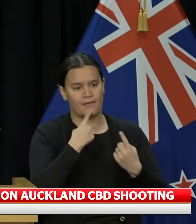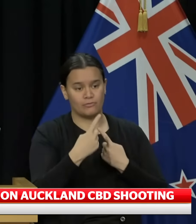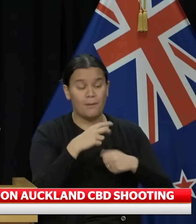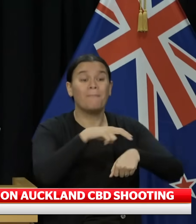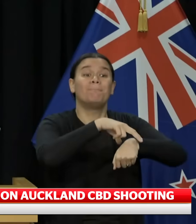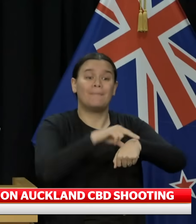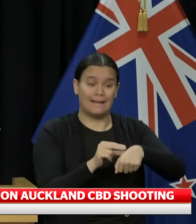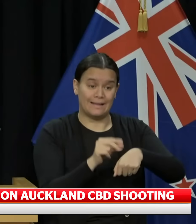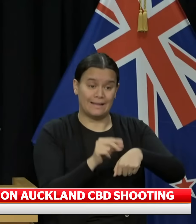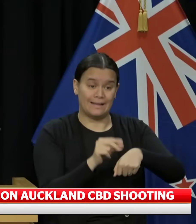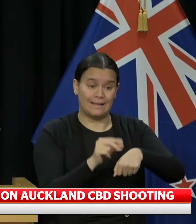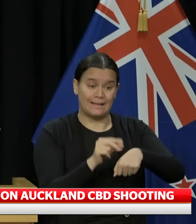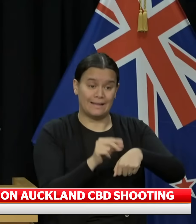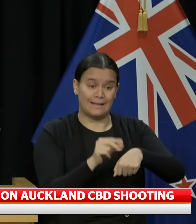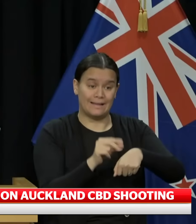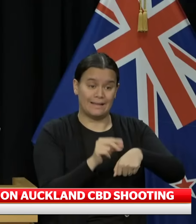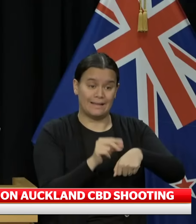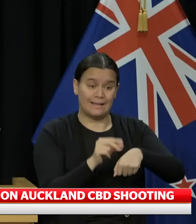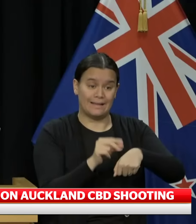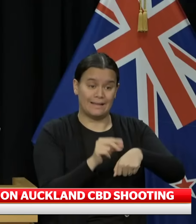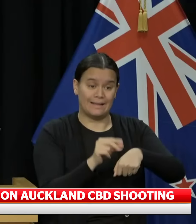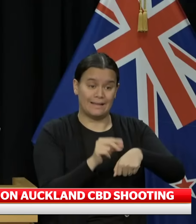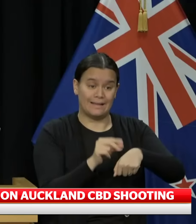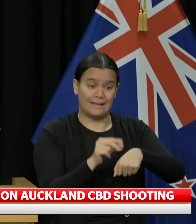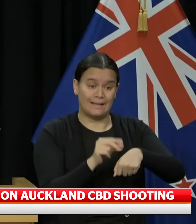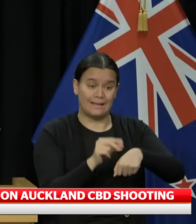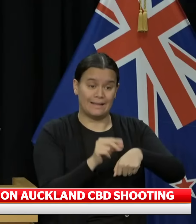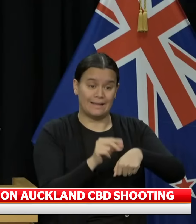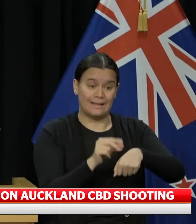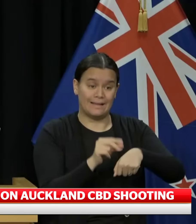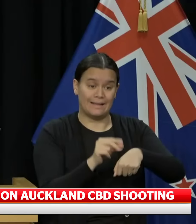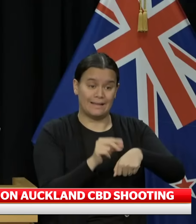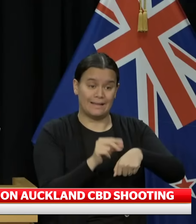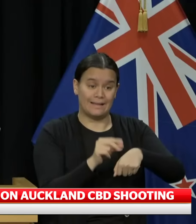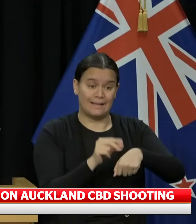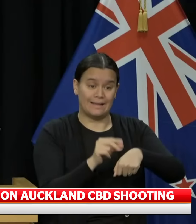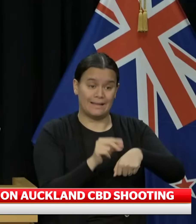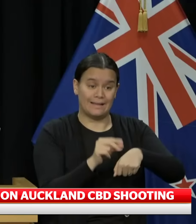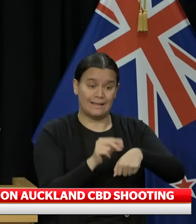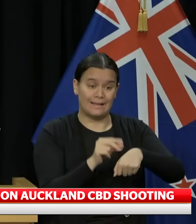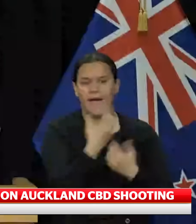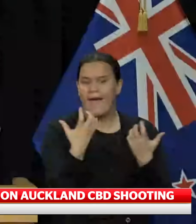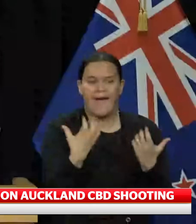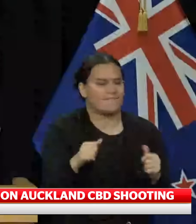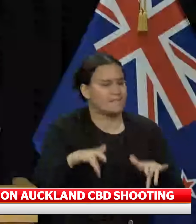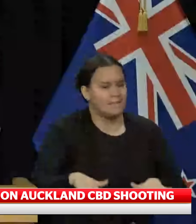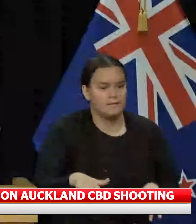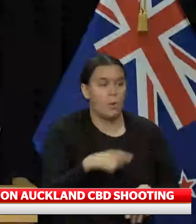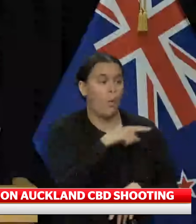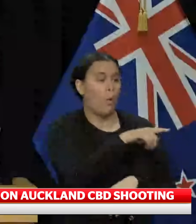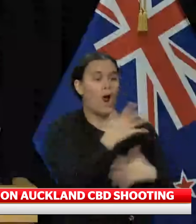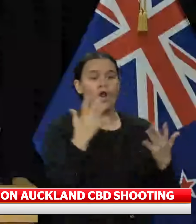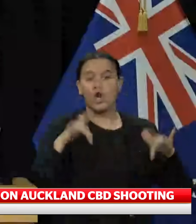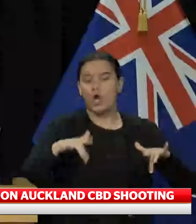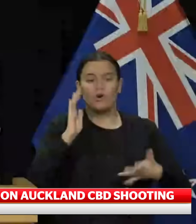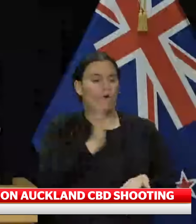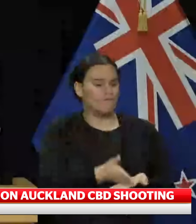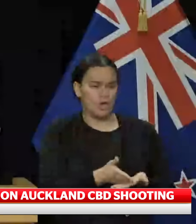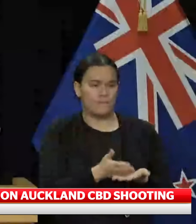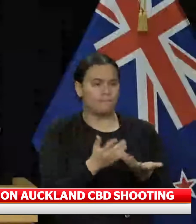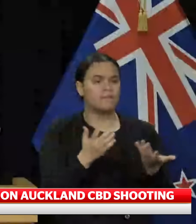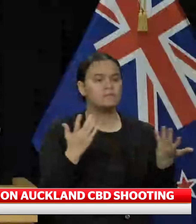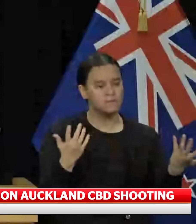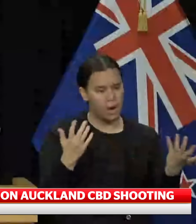in the best position to be able to share the information that they have been able to confirm, hopefully later on this morning. But